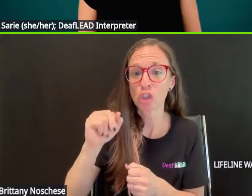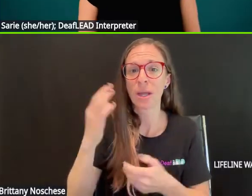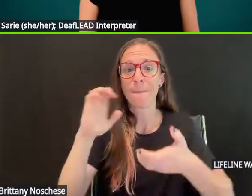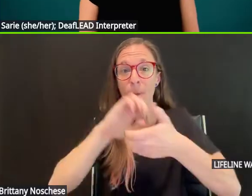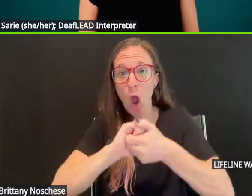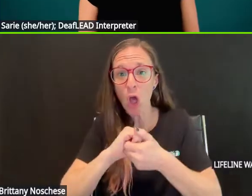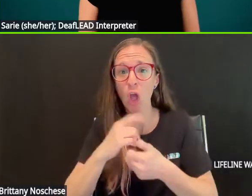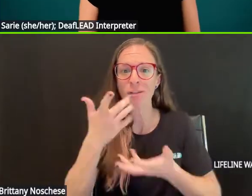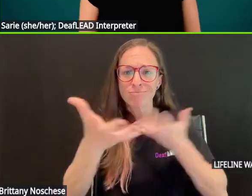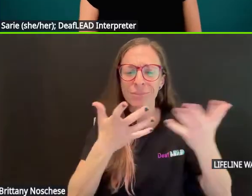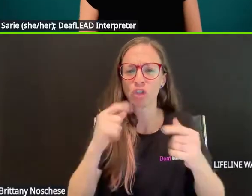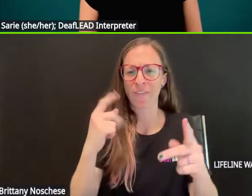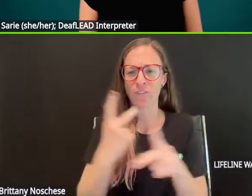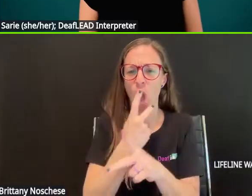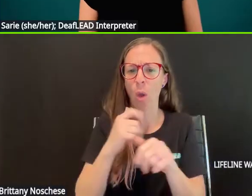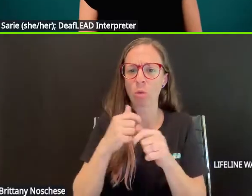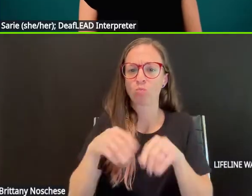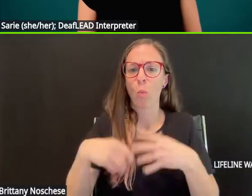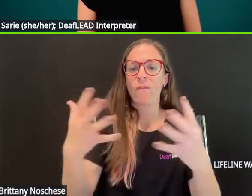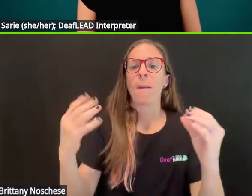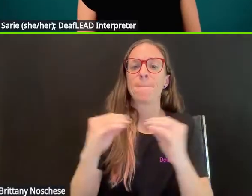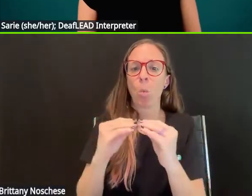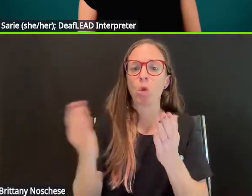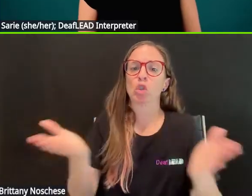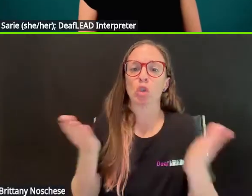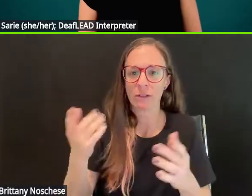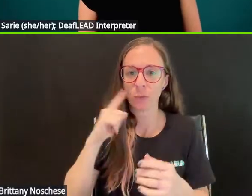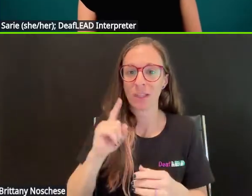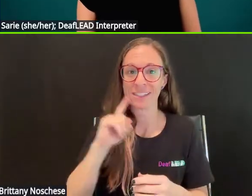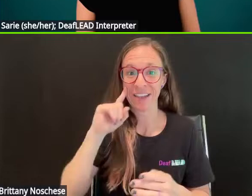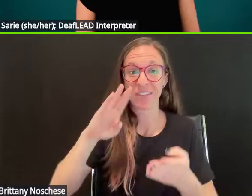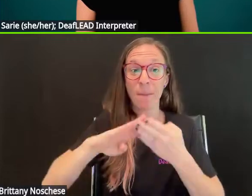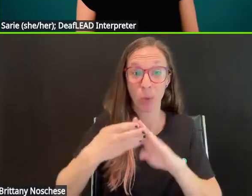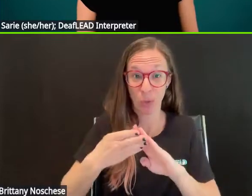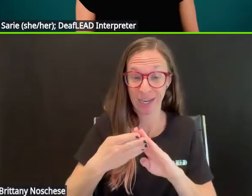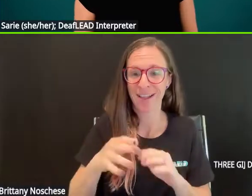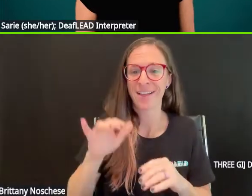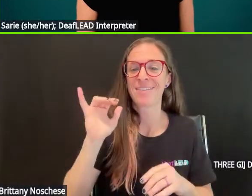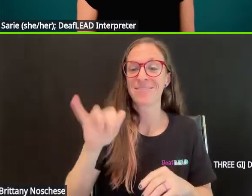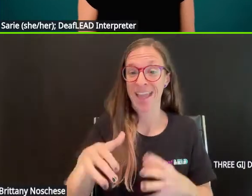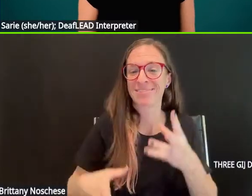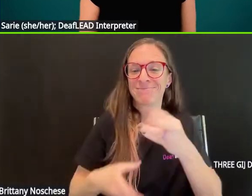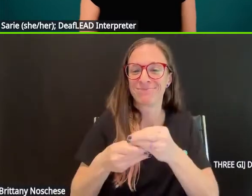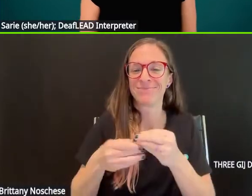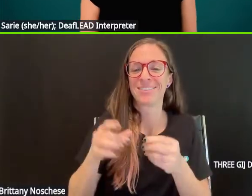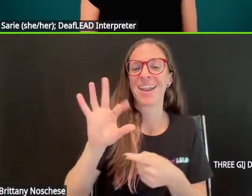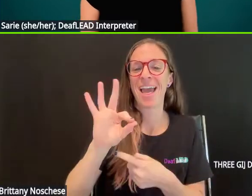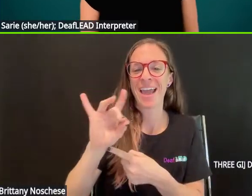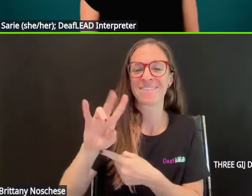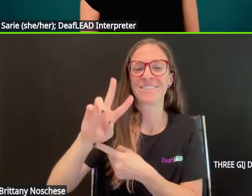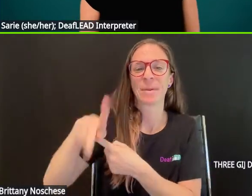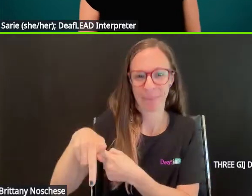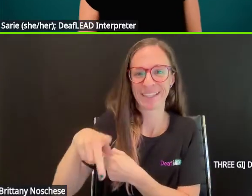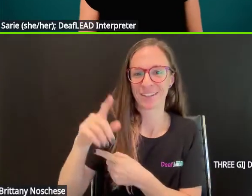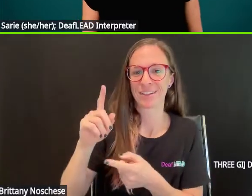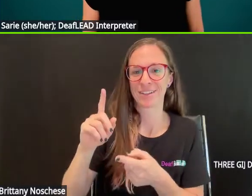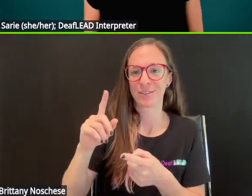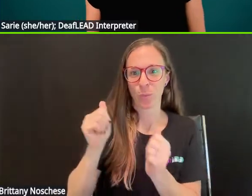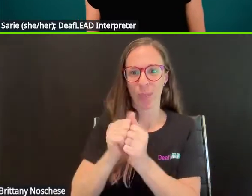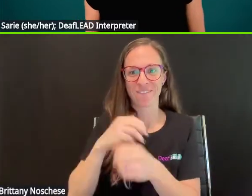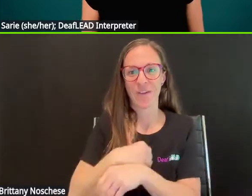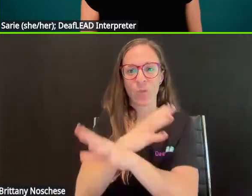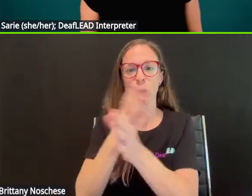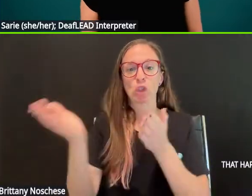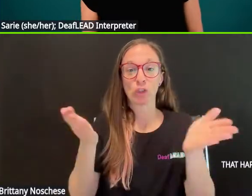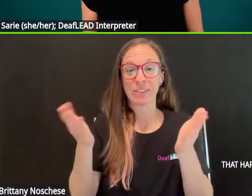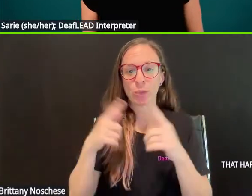And working with our stakeholders, our partners, we were trying to figure out how we could provide more services to the deaf community. And so we